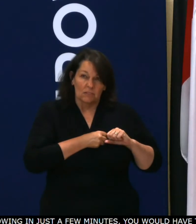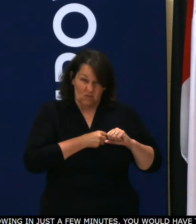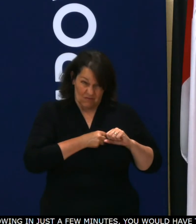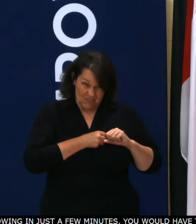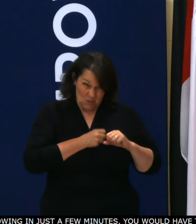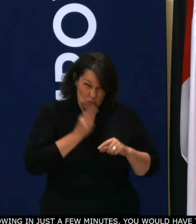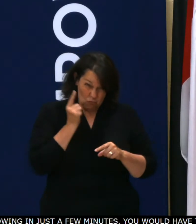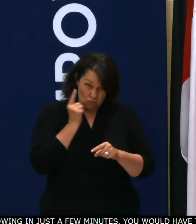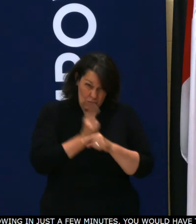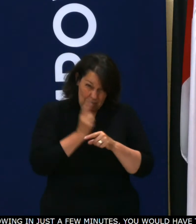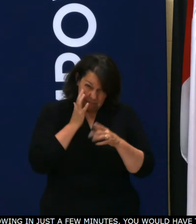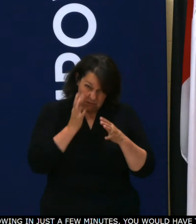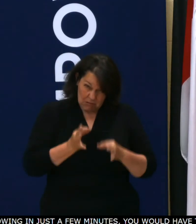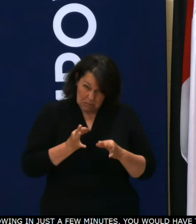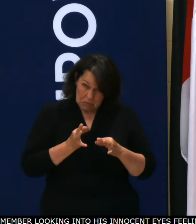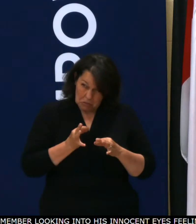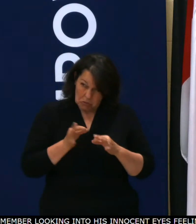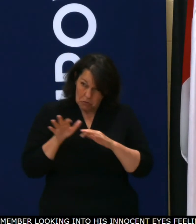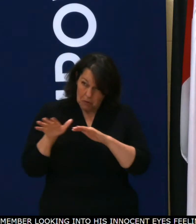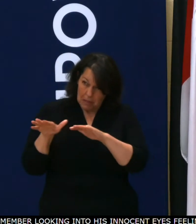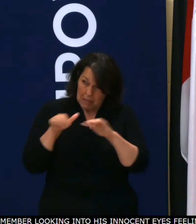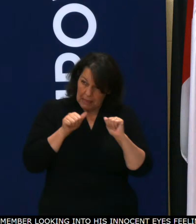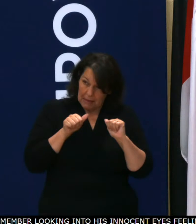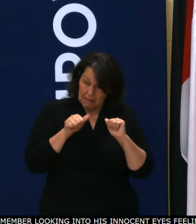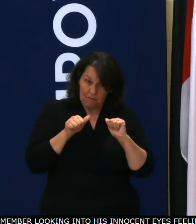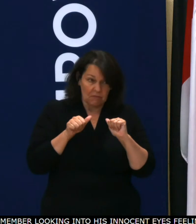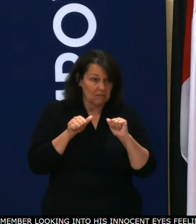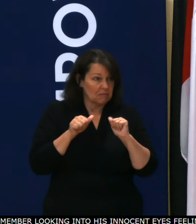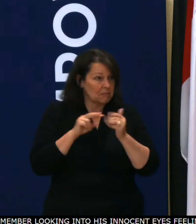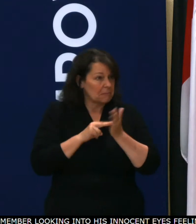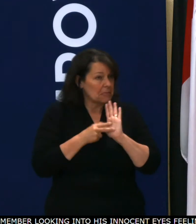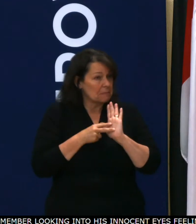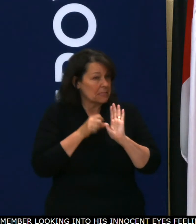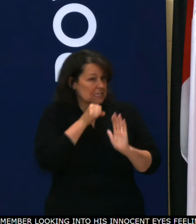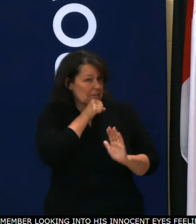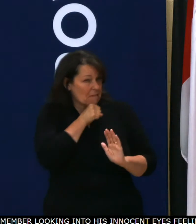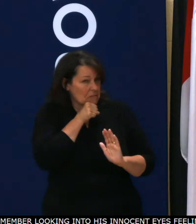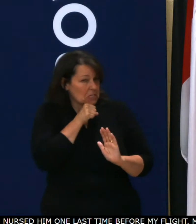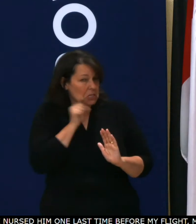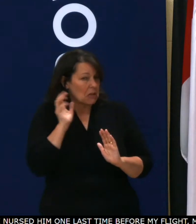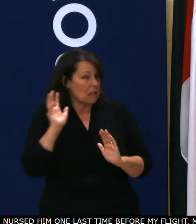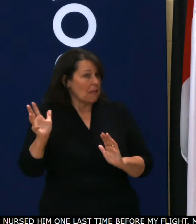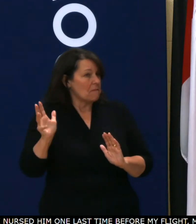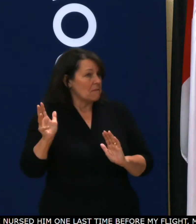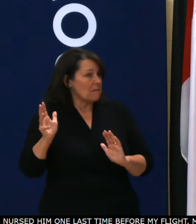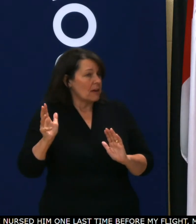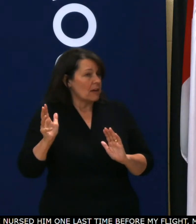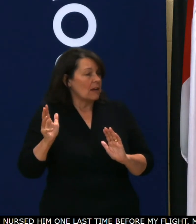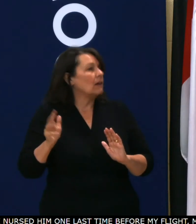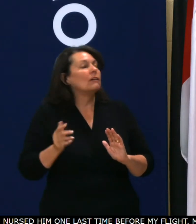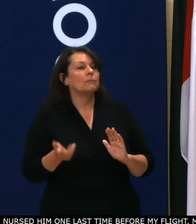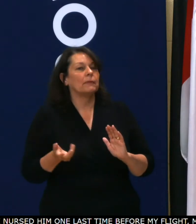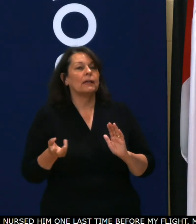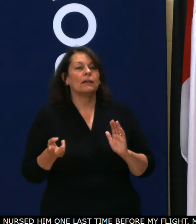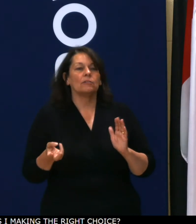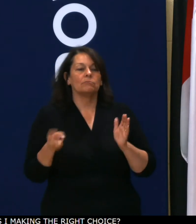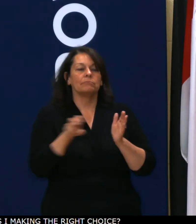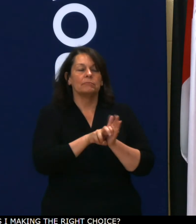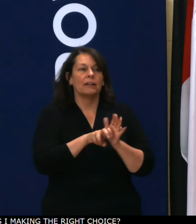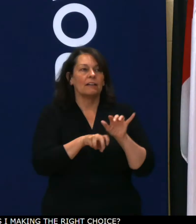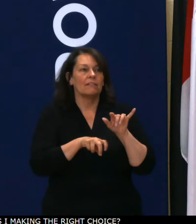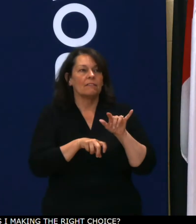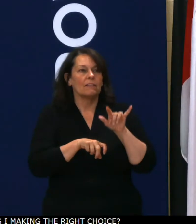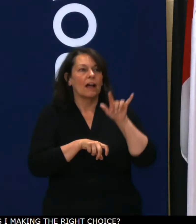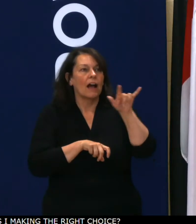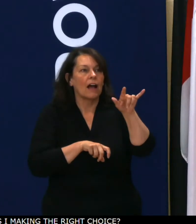the right choice? Was I being selfish? The moment I stepped onto that plane to Canada, tears blurred